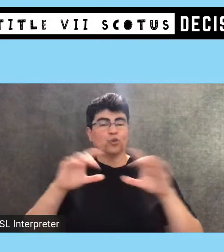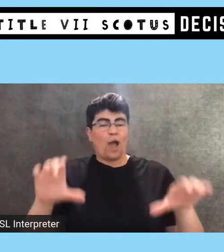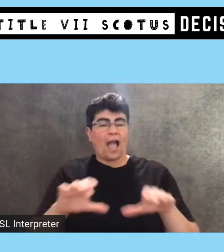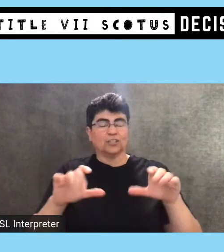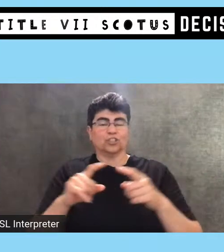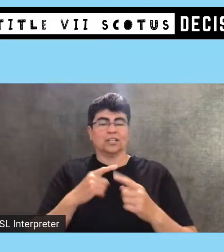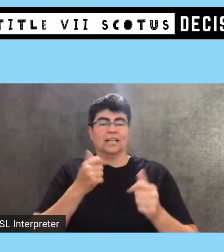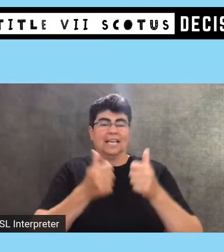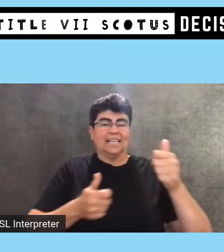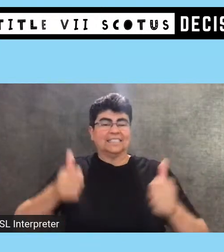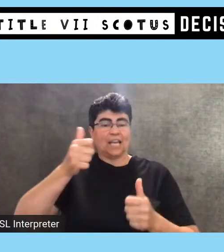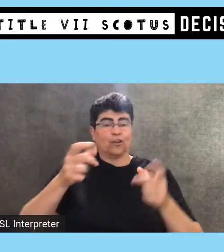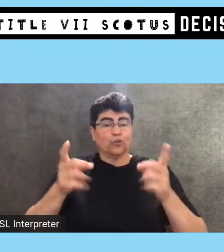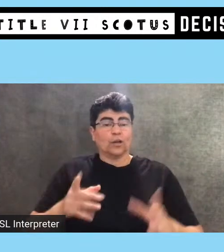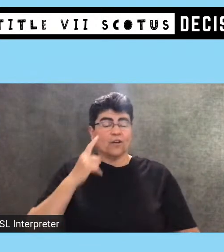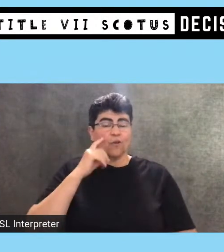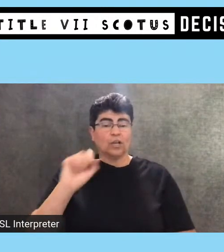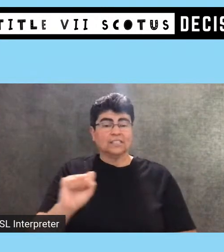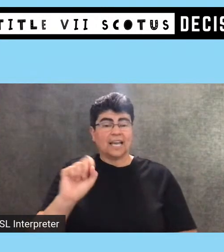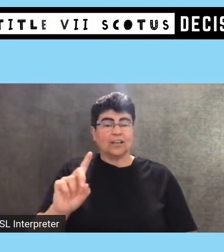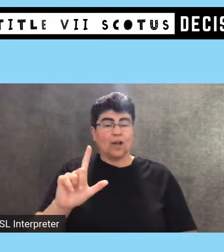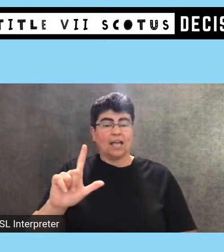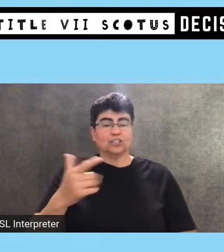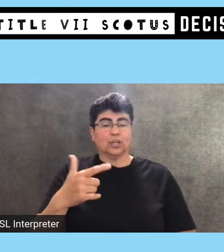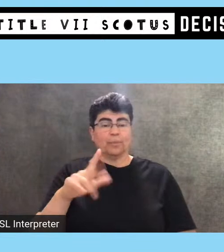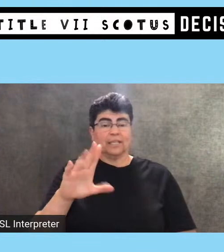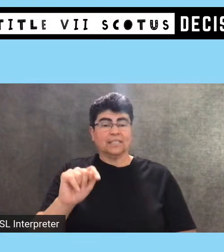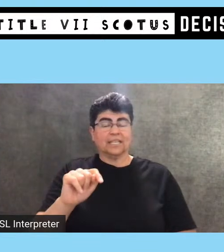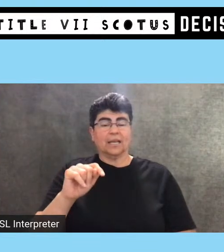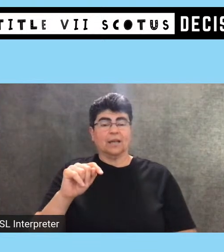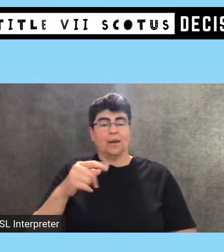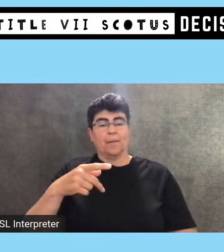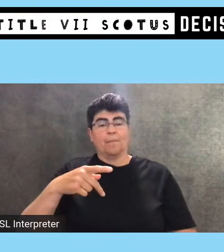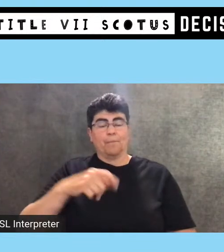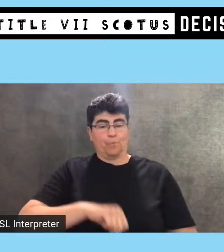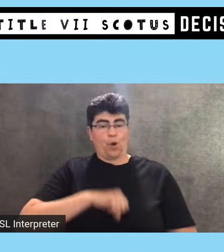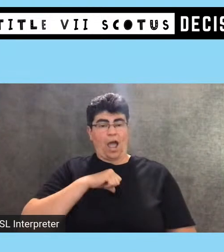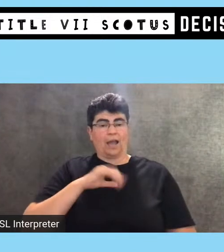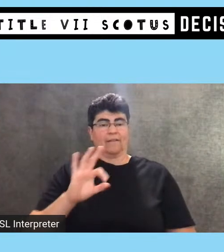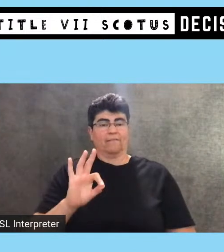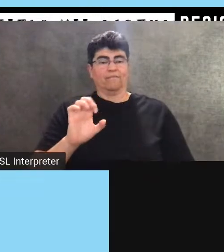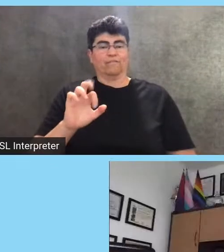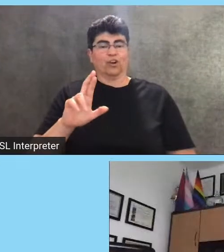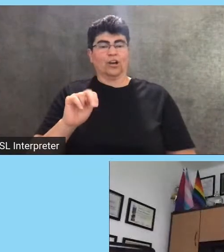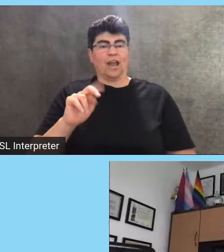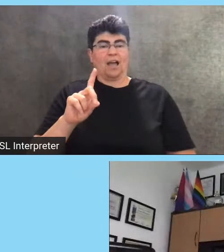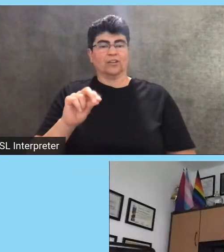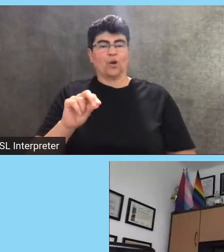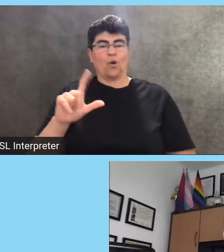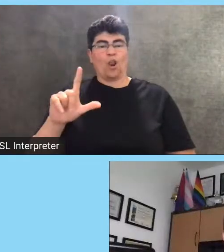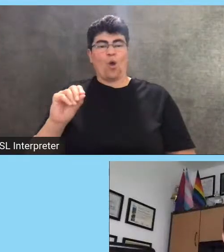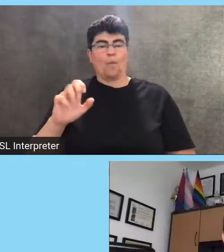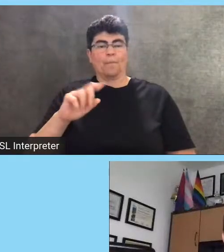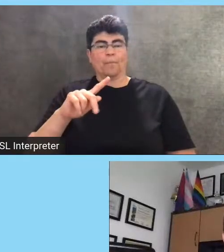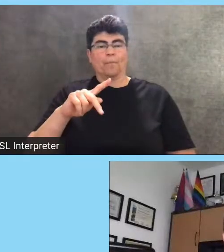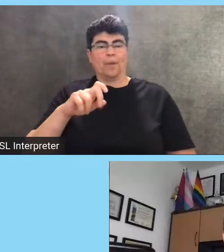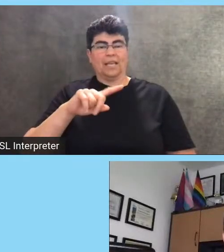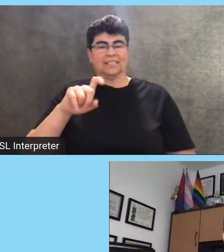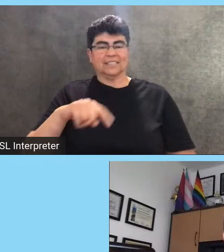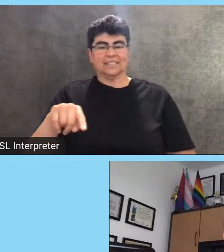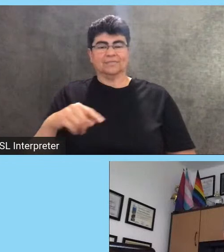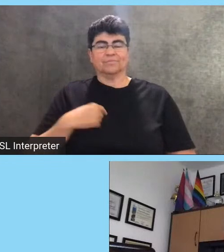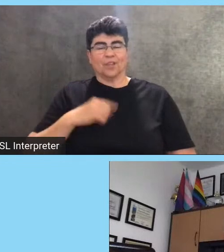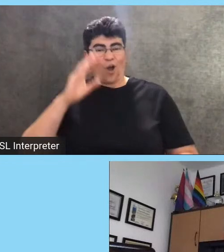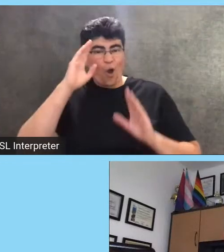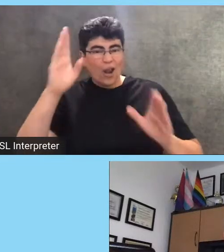Executive Director of San Diego LGBT Pride, Fernando Lopez. Hello, Fernando. Hola,